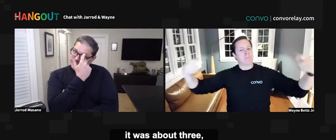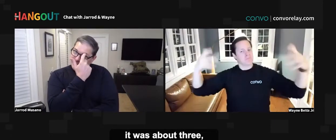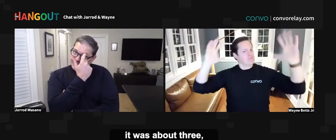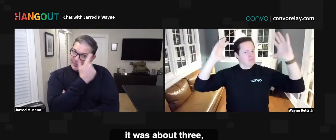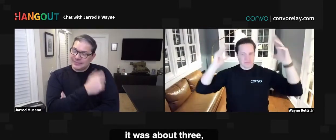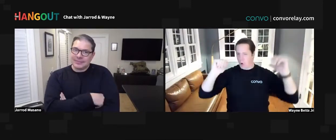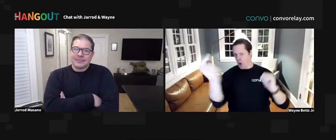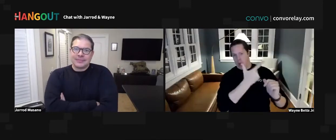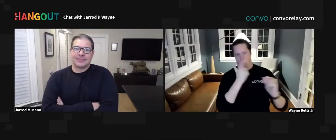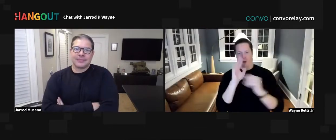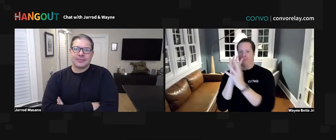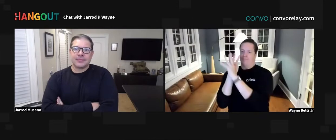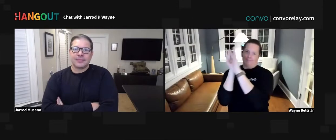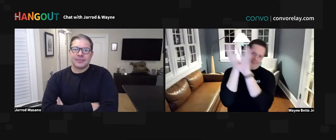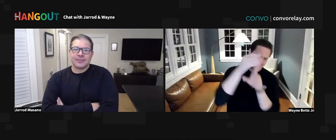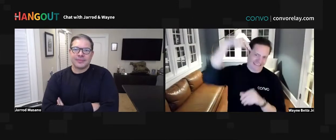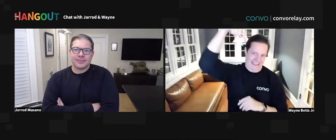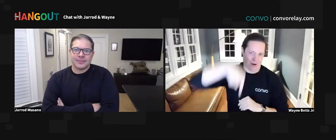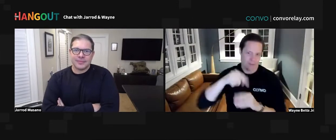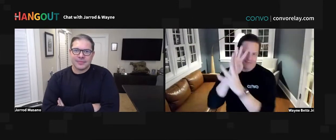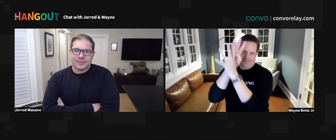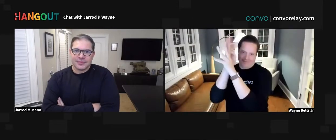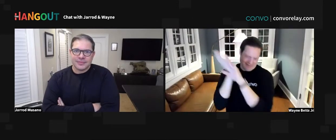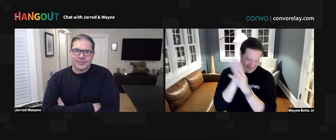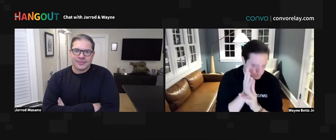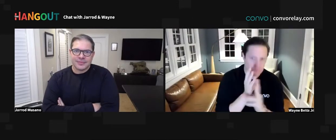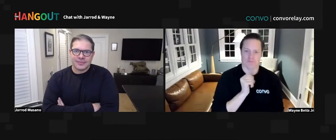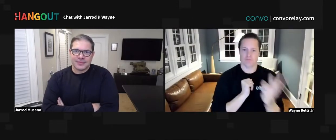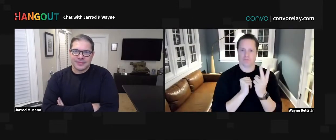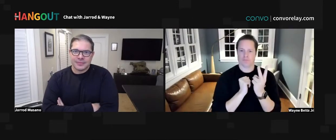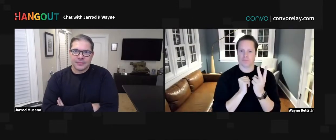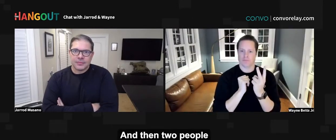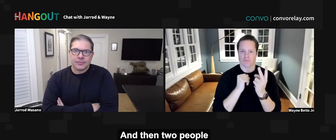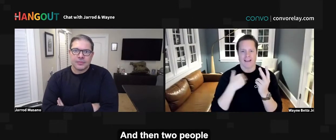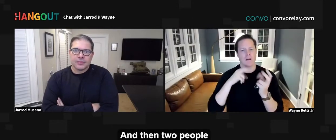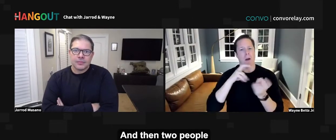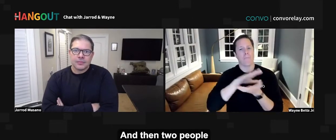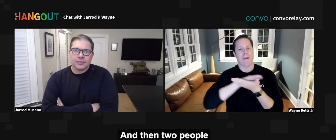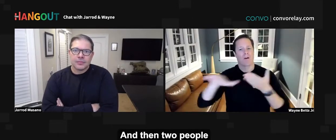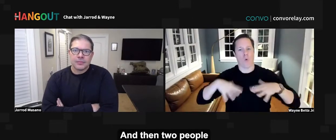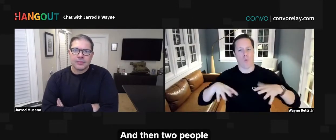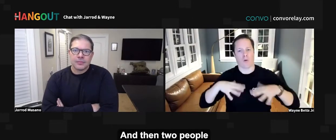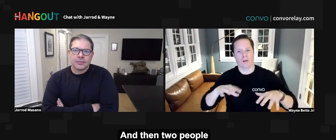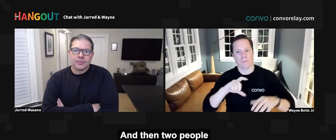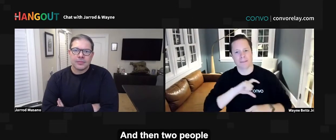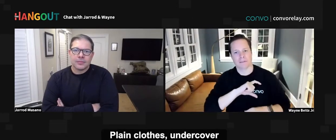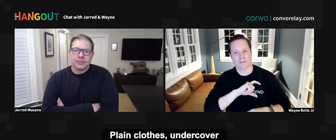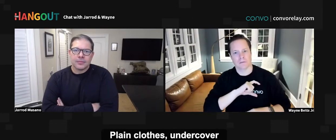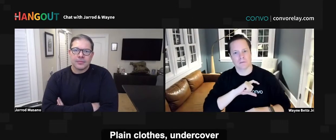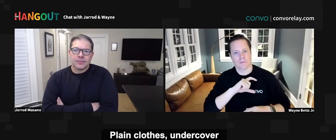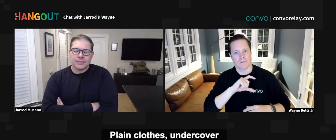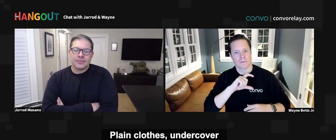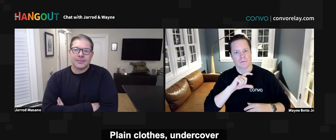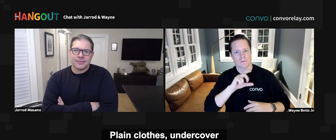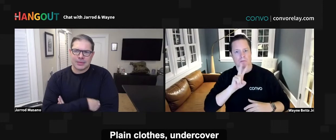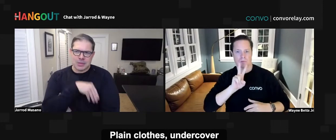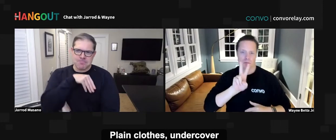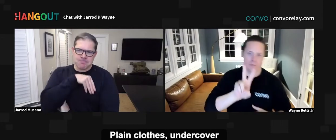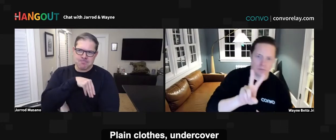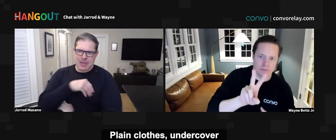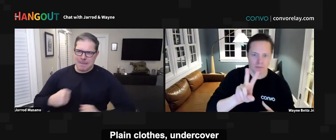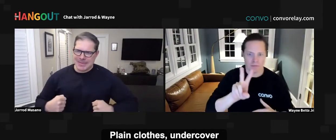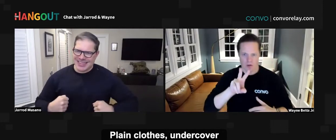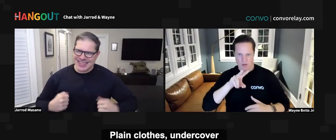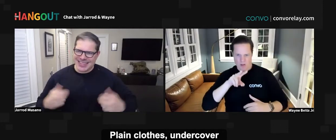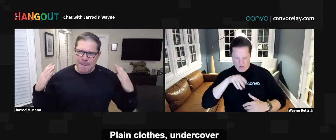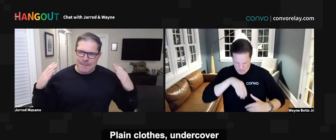to 4 hours for the shoot. We wrapped it up. We are now walking down the stairs. And then 2 people came up here, right? Plainclothes,